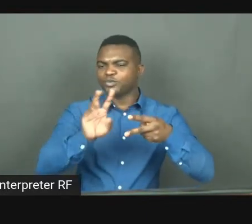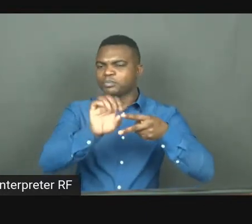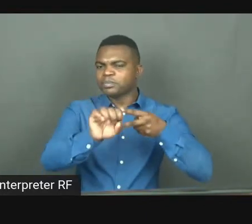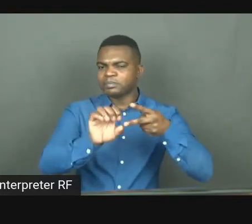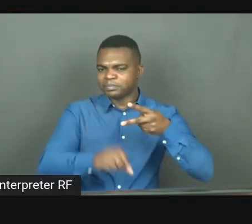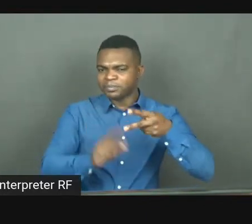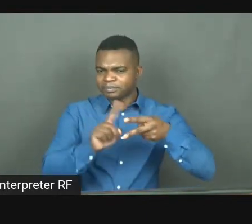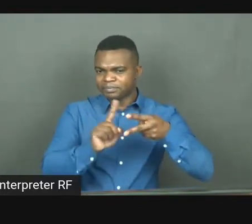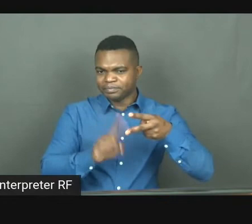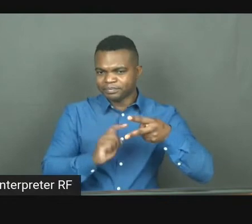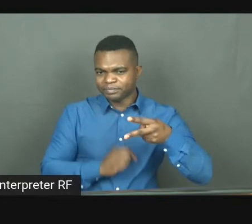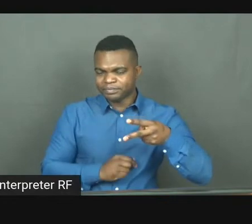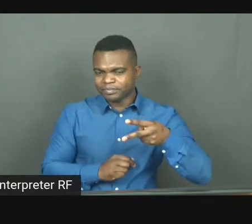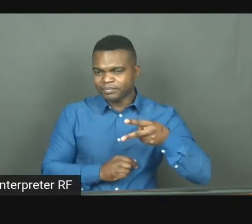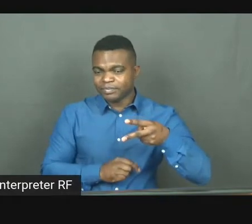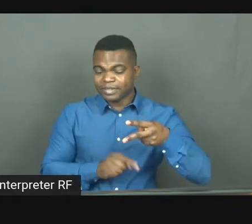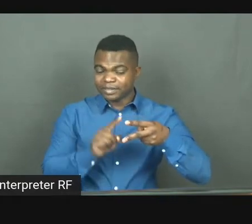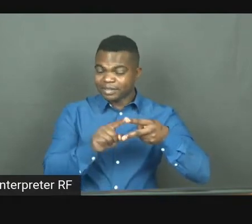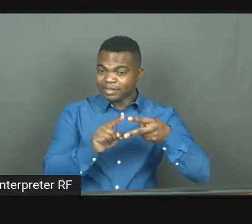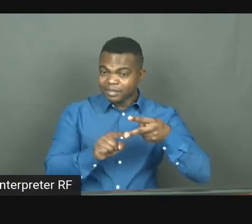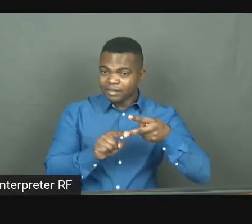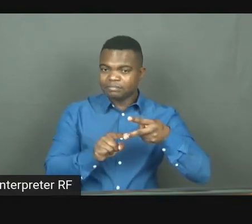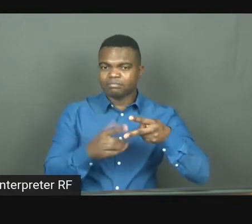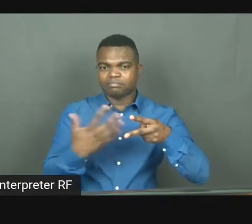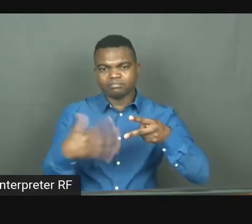one empower